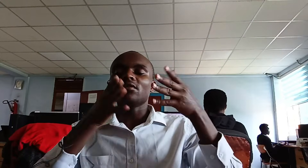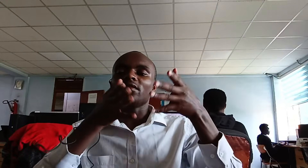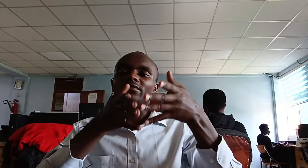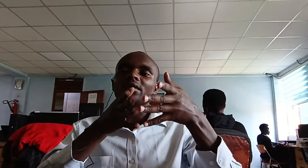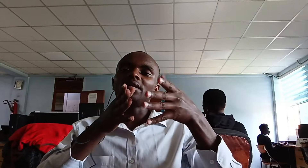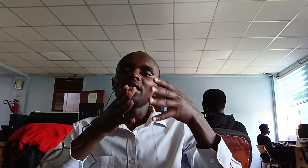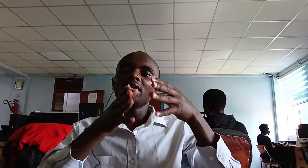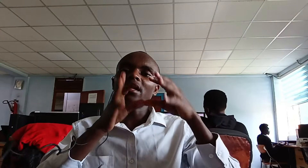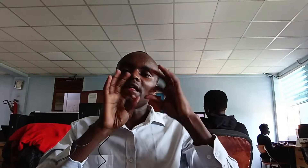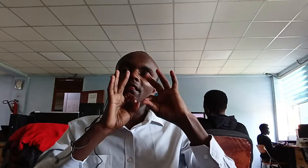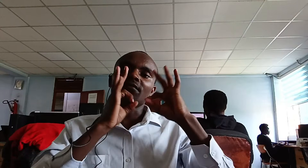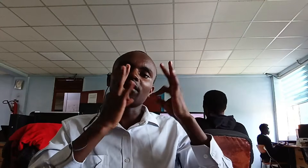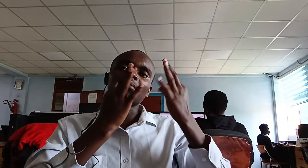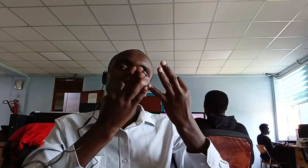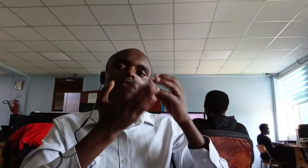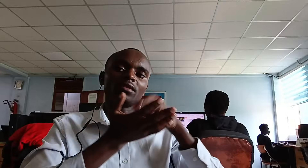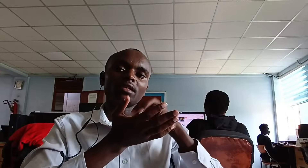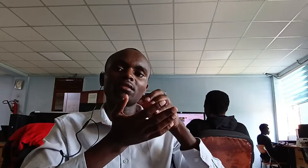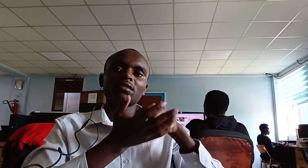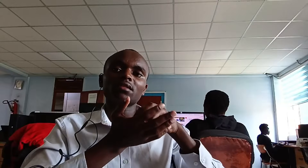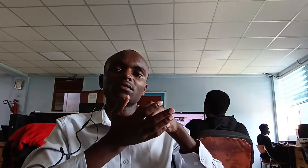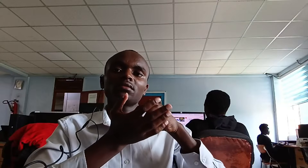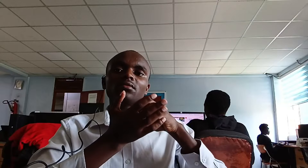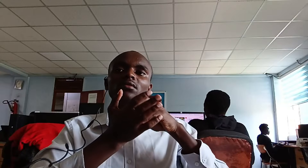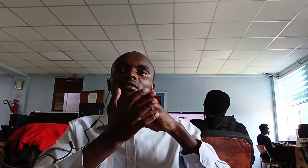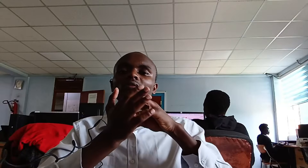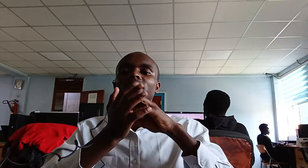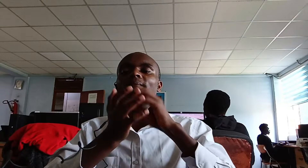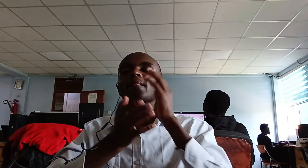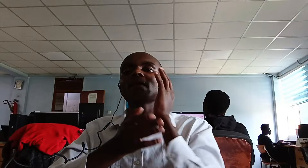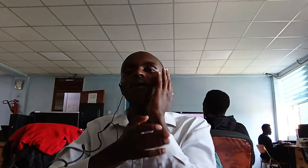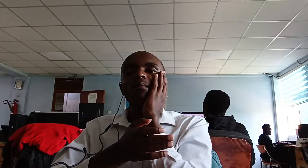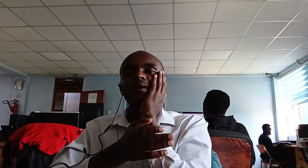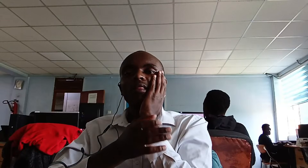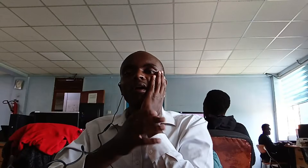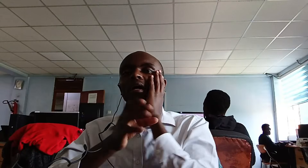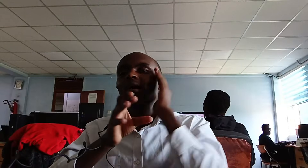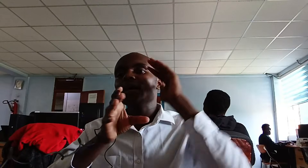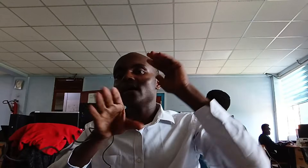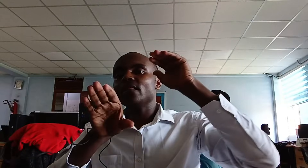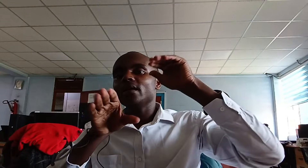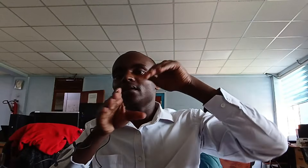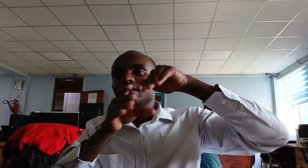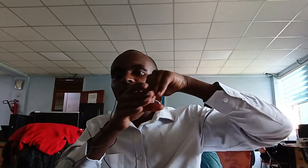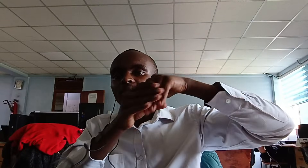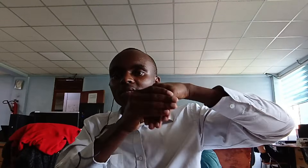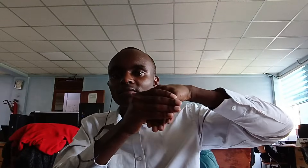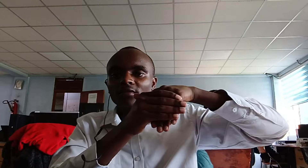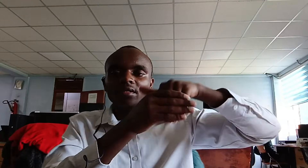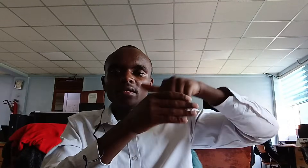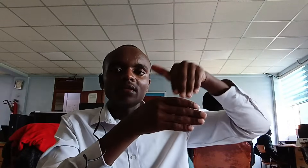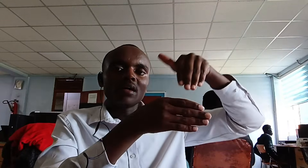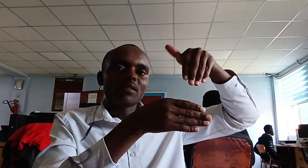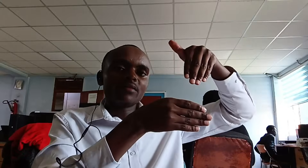now the family context. So it will be mother, Then sign for in, the sign